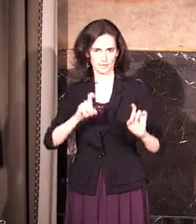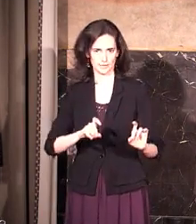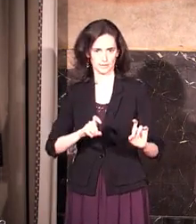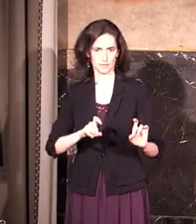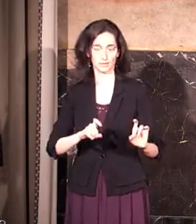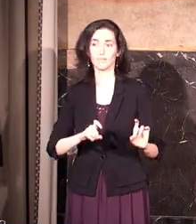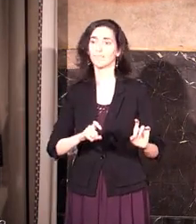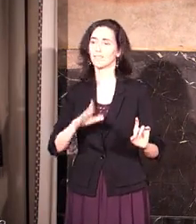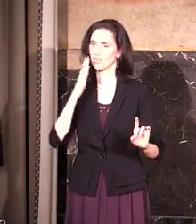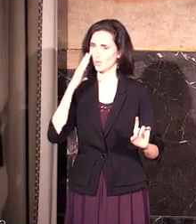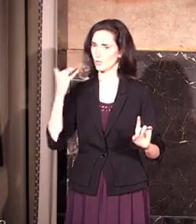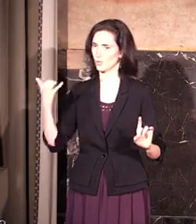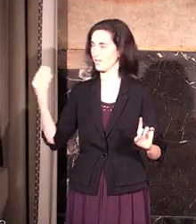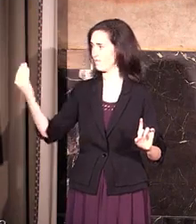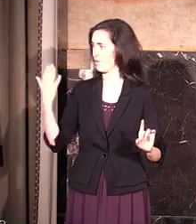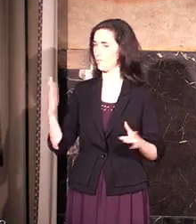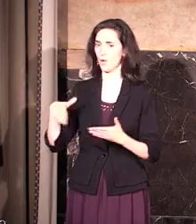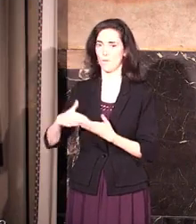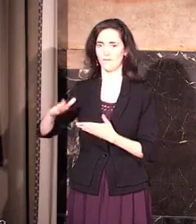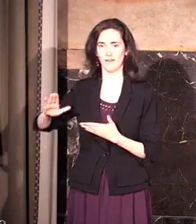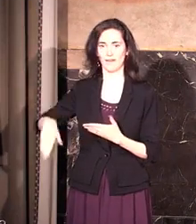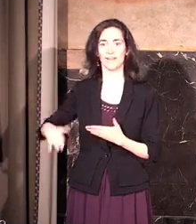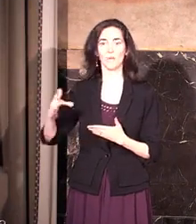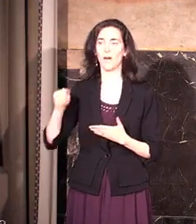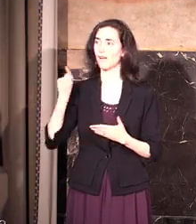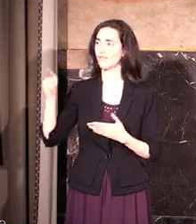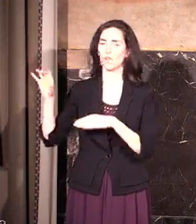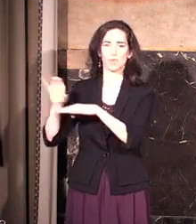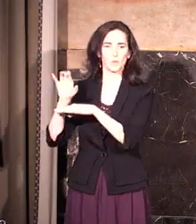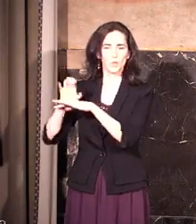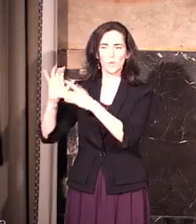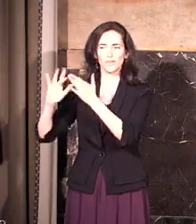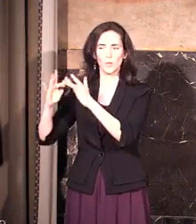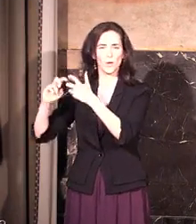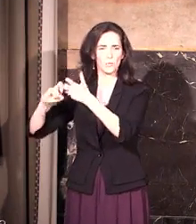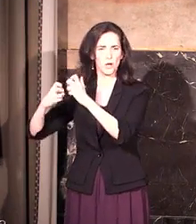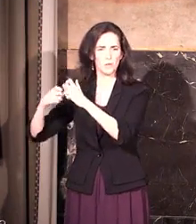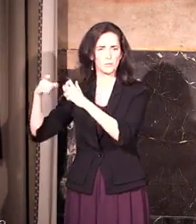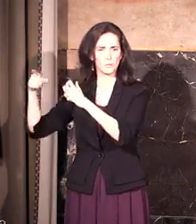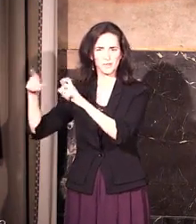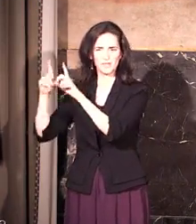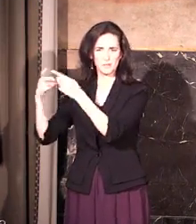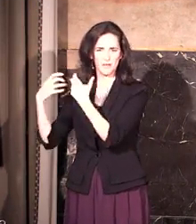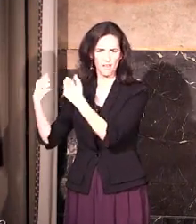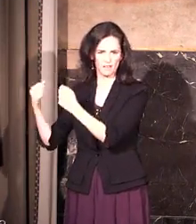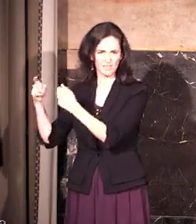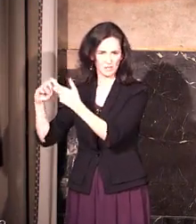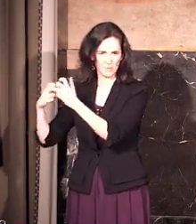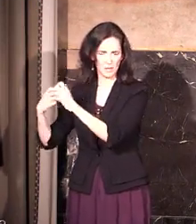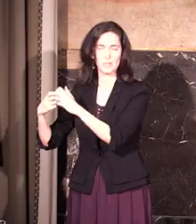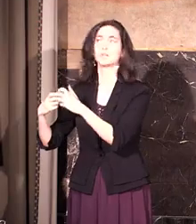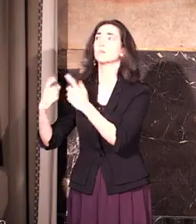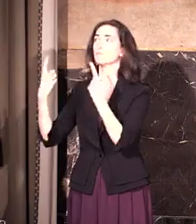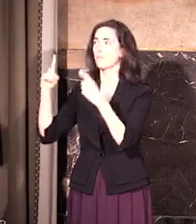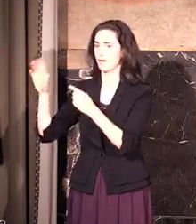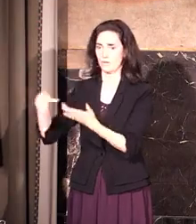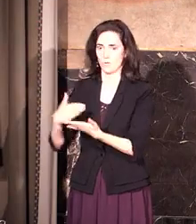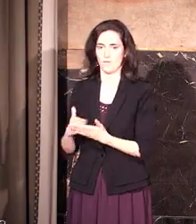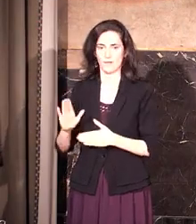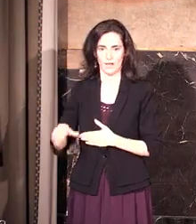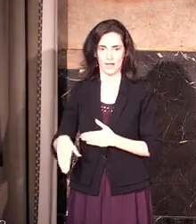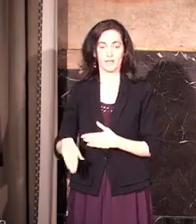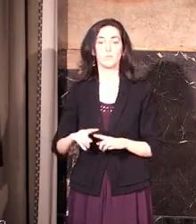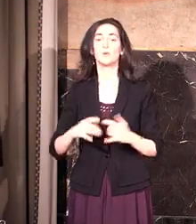came late today. They were having some computer issues, some network issues over at the Department of Health. But today